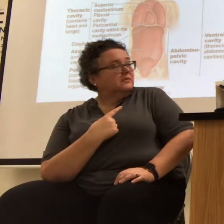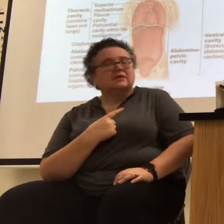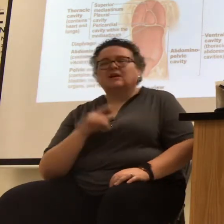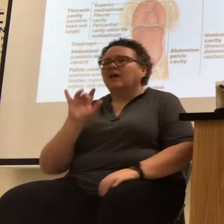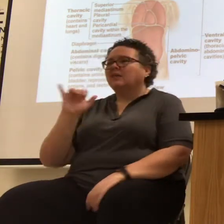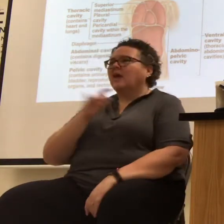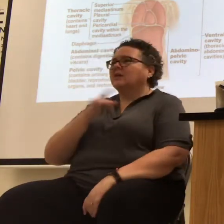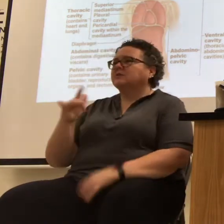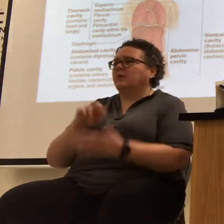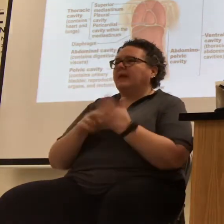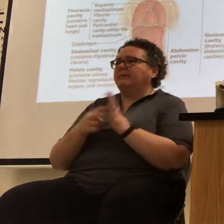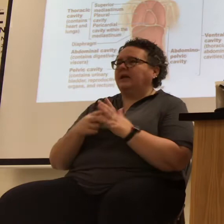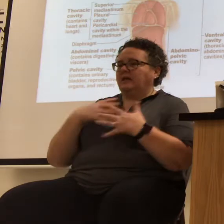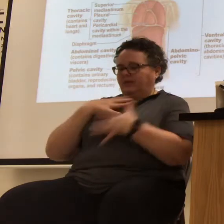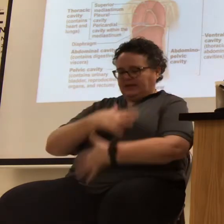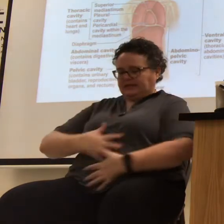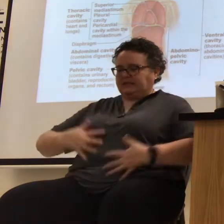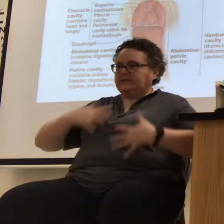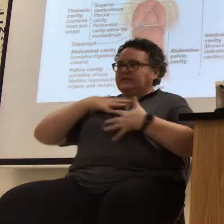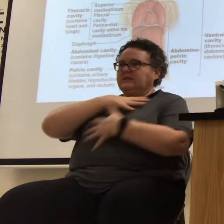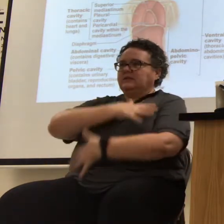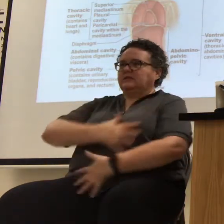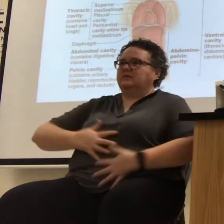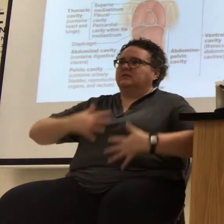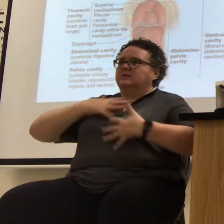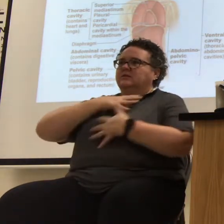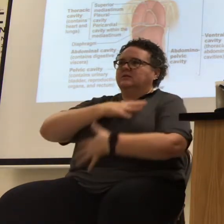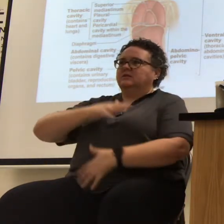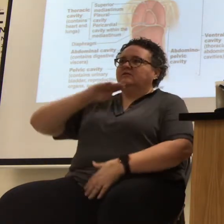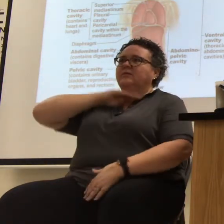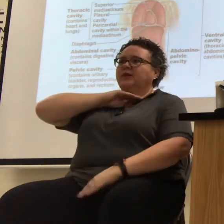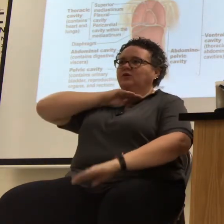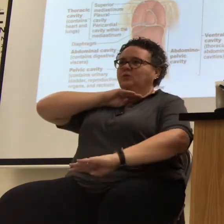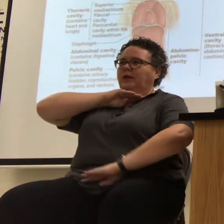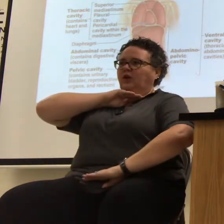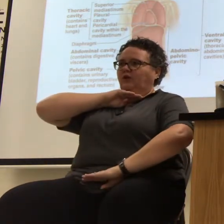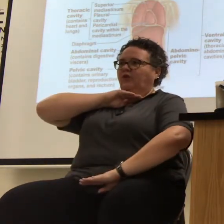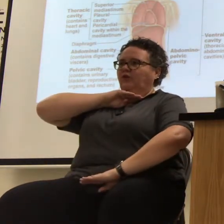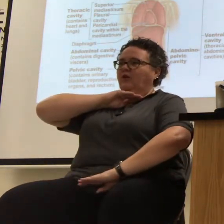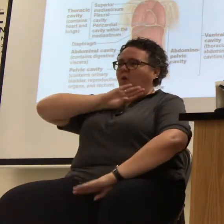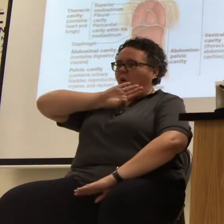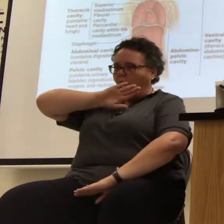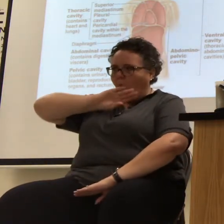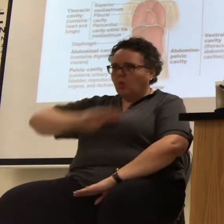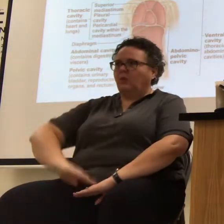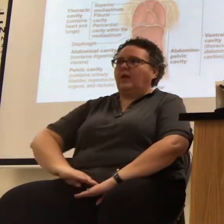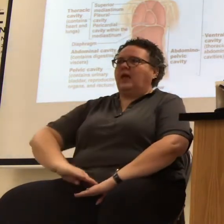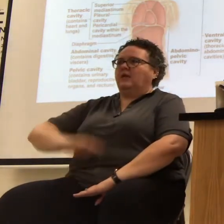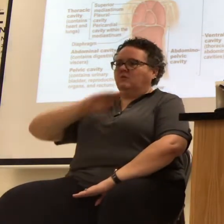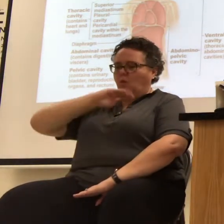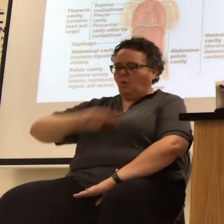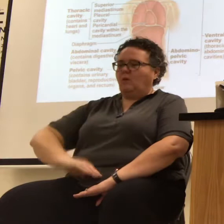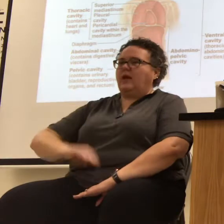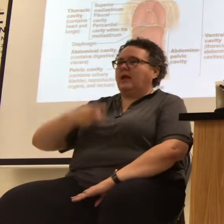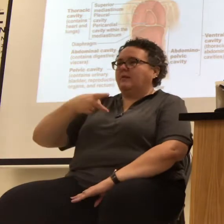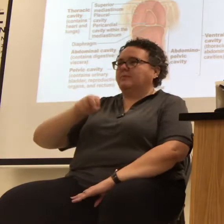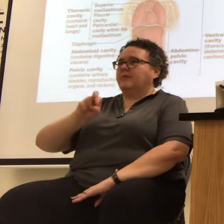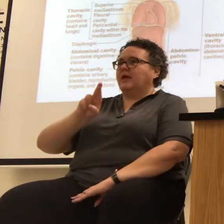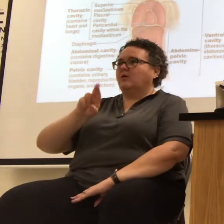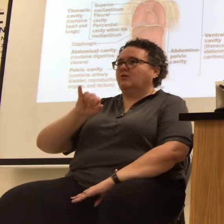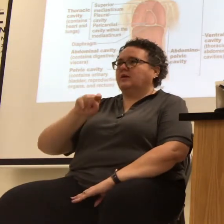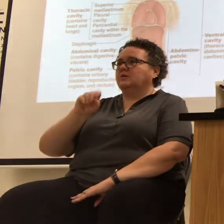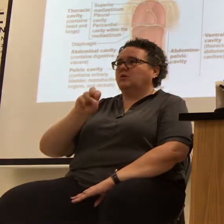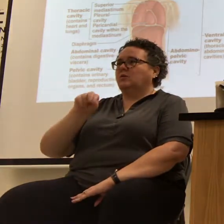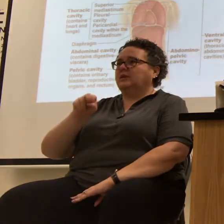that's usually what they're referring to, this big space from chest all the way down to pelvis, the peritoneum. Also called